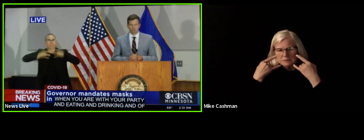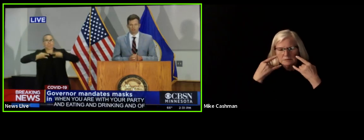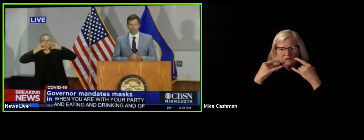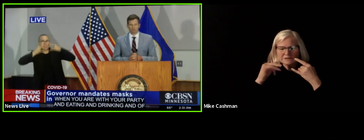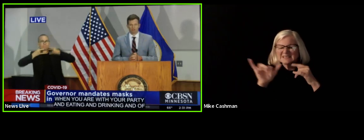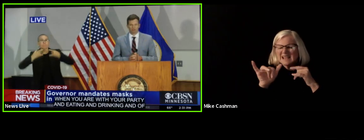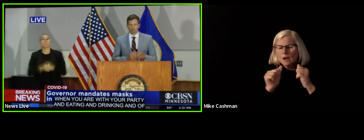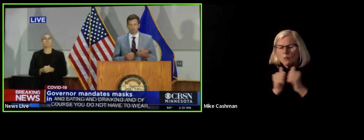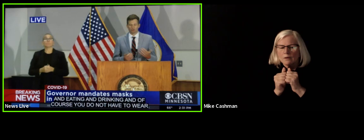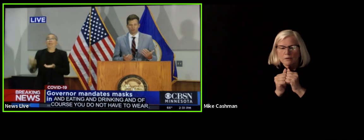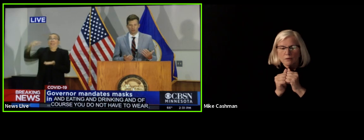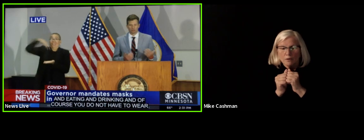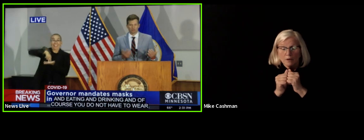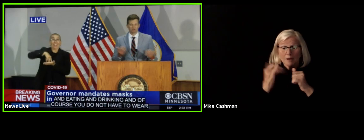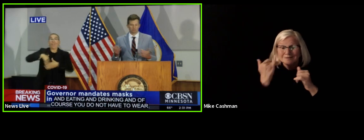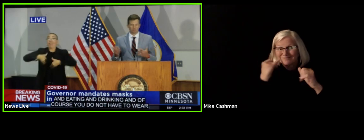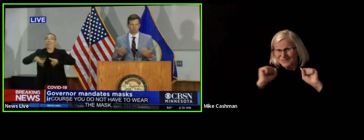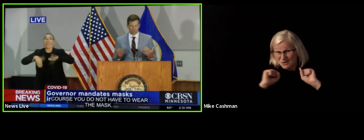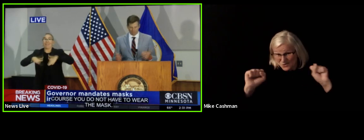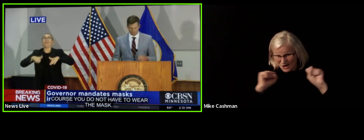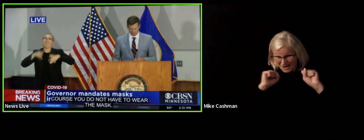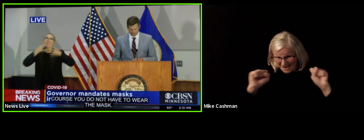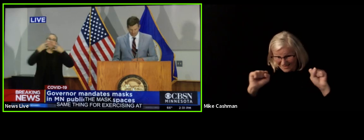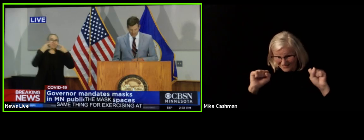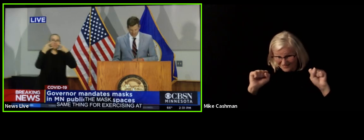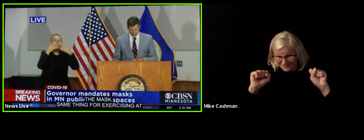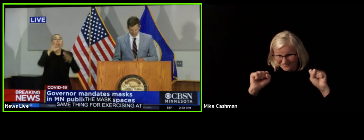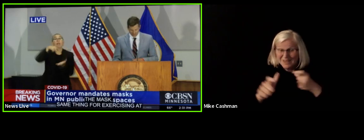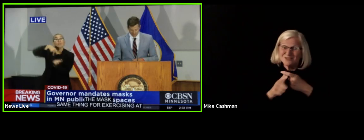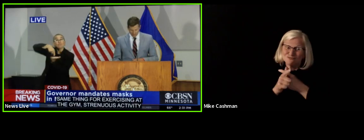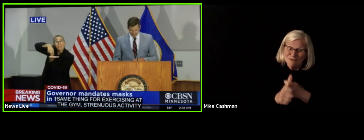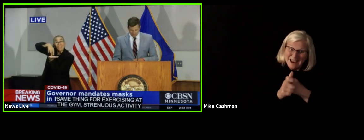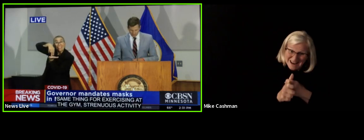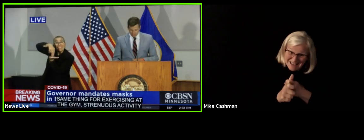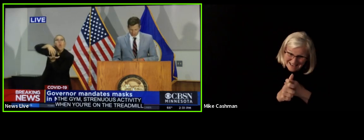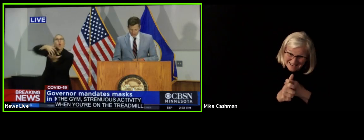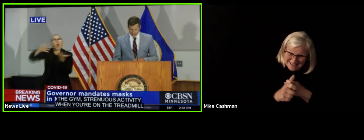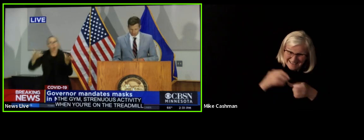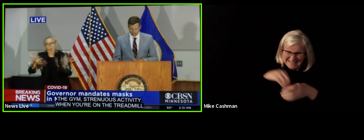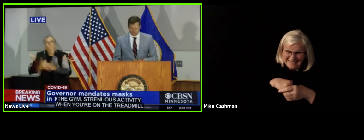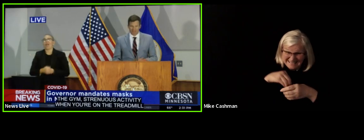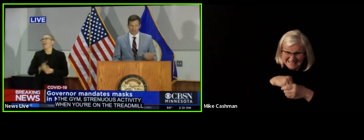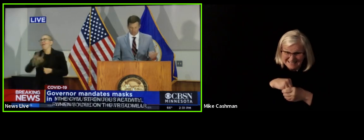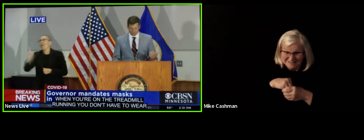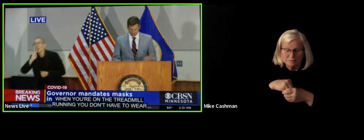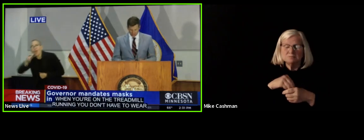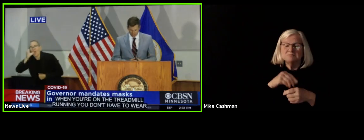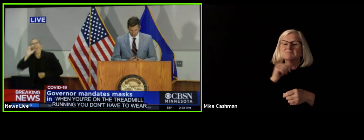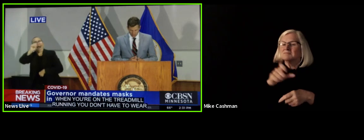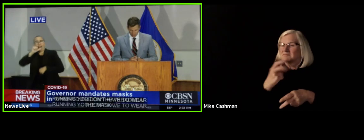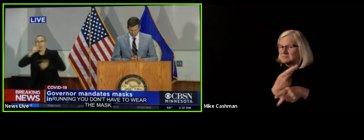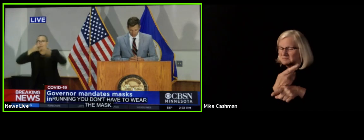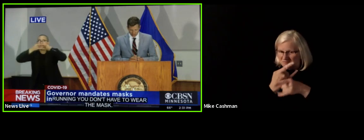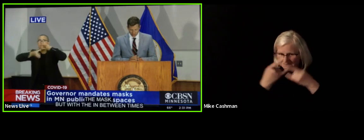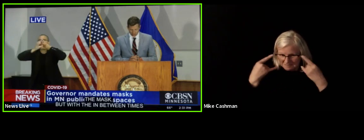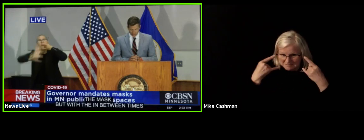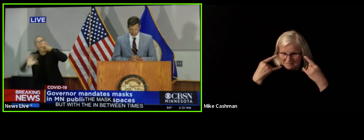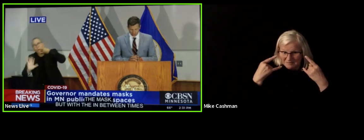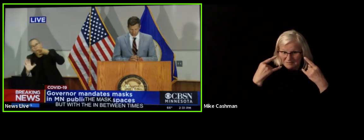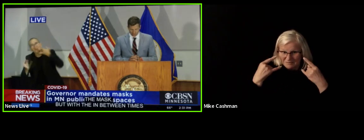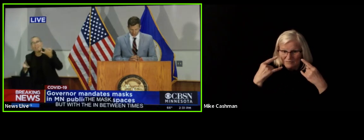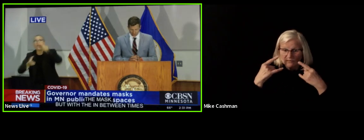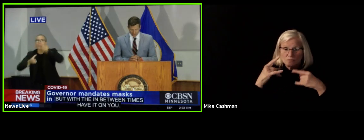treadmill running, you don't got to wear a mask, but in those in-between times, have it on you. For workers, if you are engaged in strenuous work, you don't have to wear it,